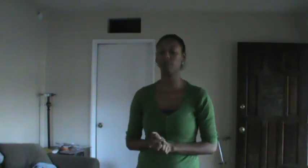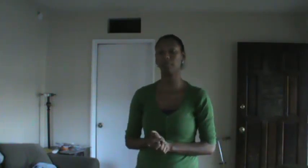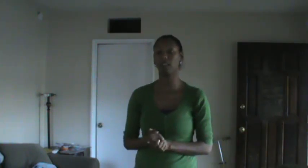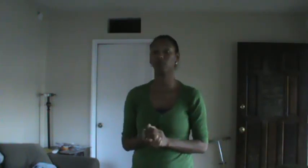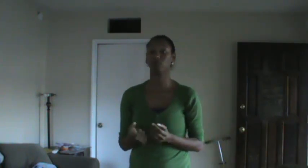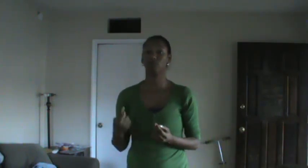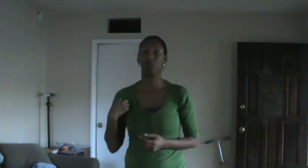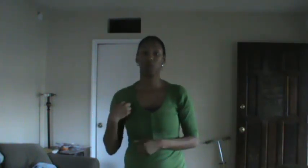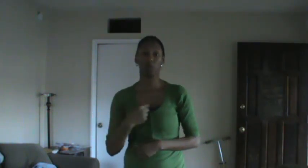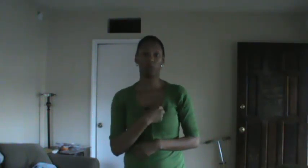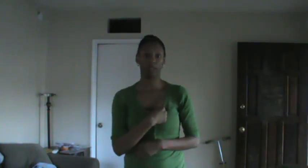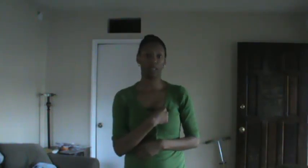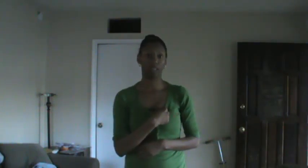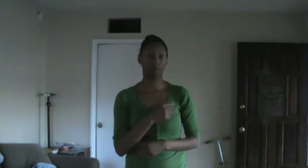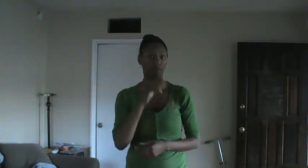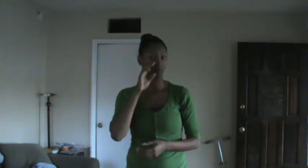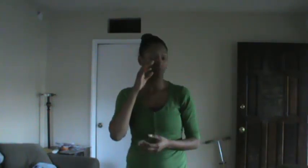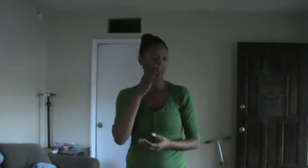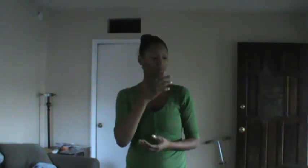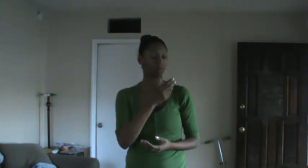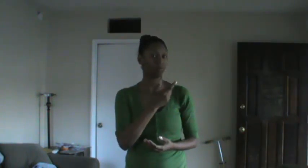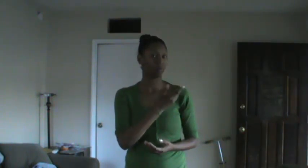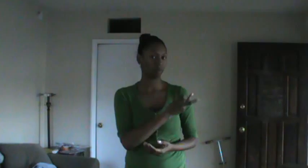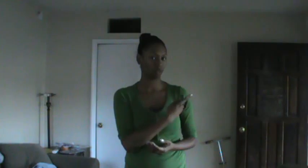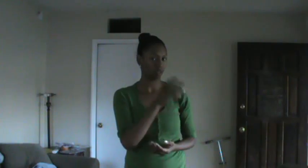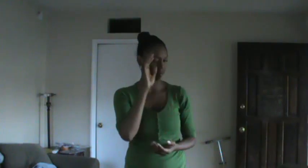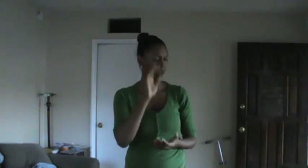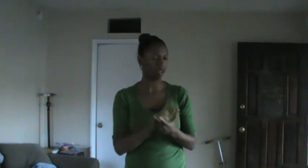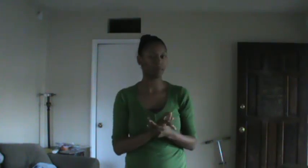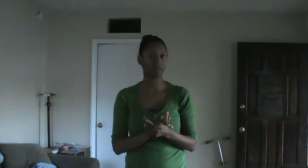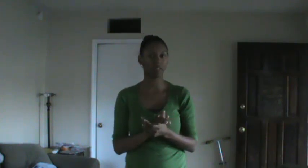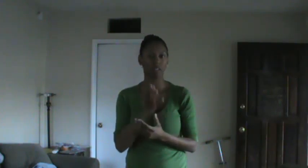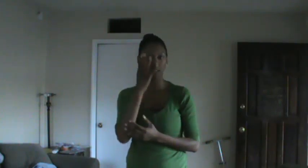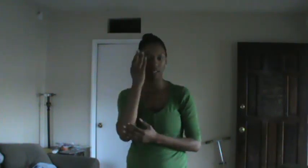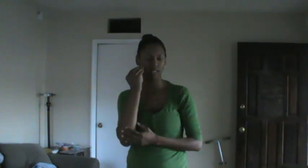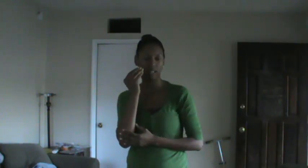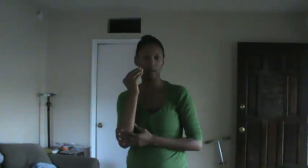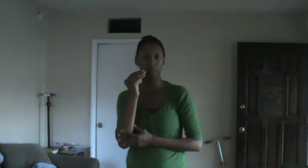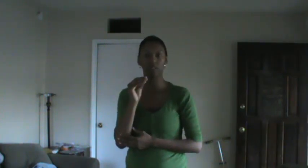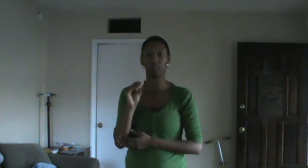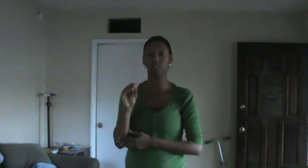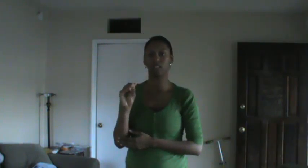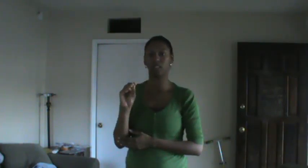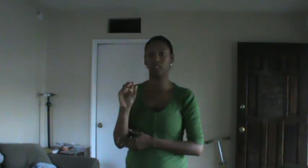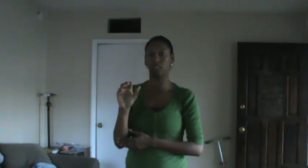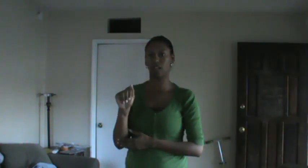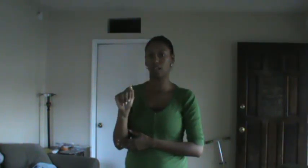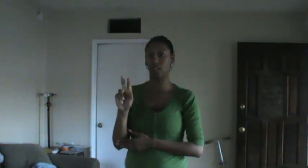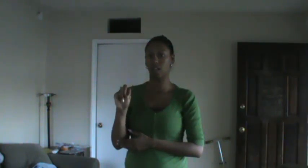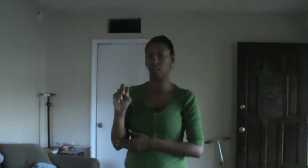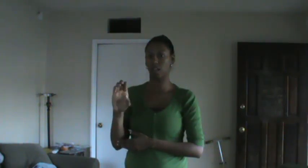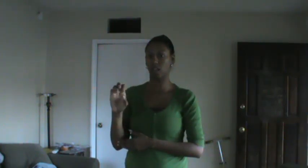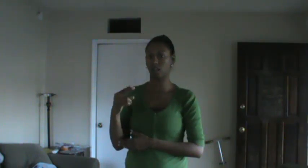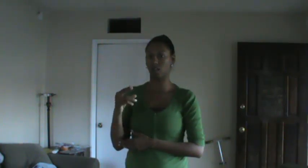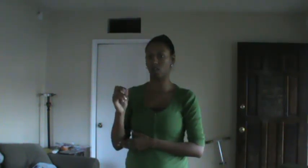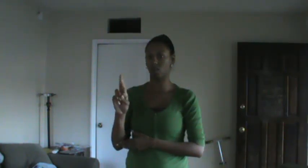my husband and I, like I said, thought we were going to Hong Kong, but it was December, and so we were dressed very summer-like. I